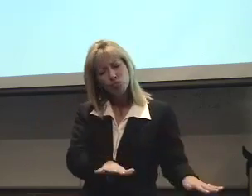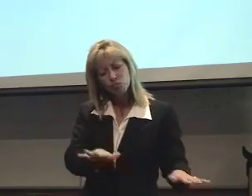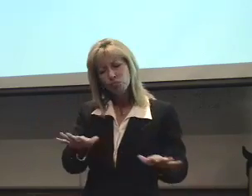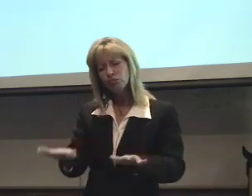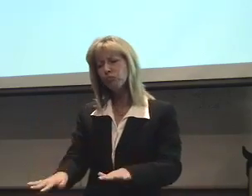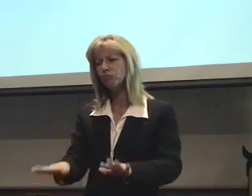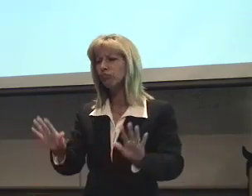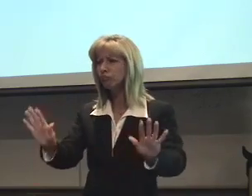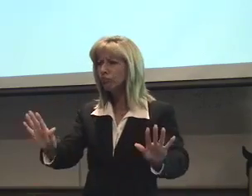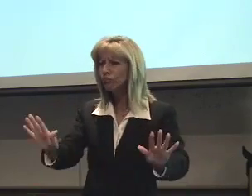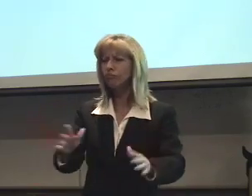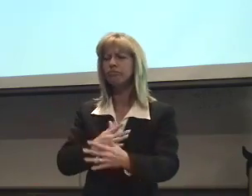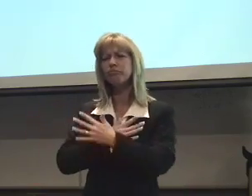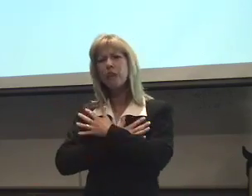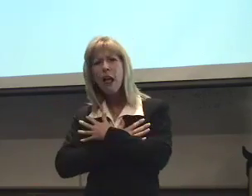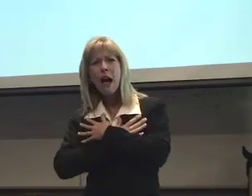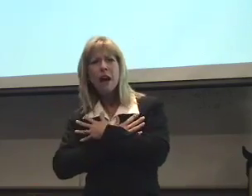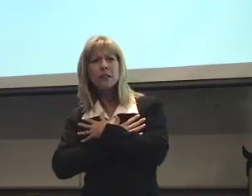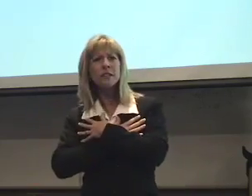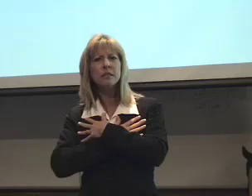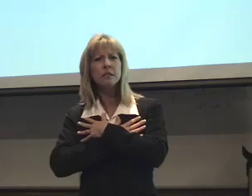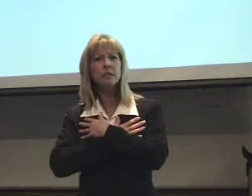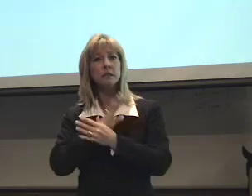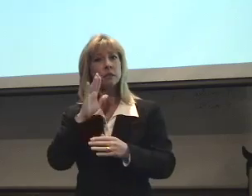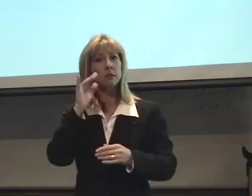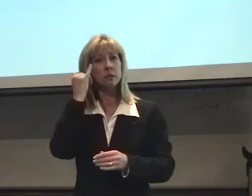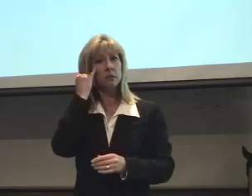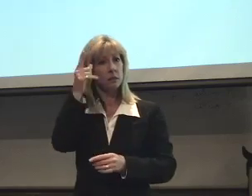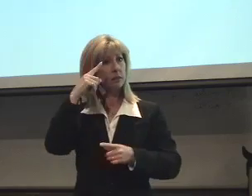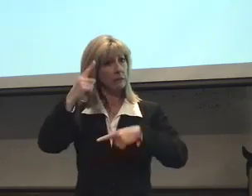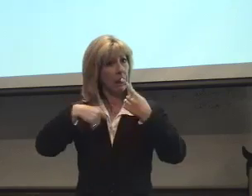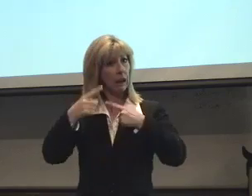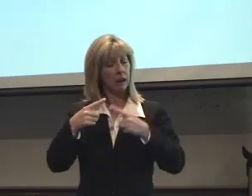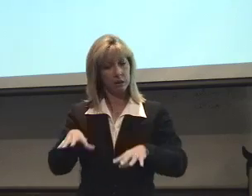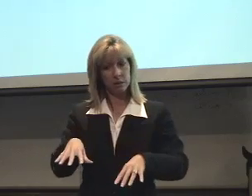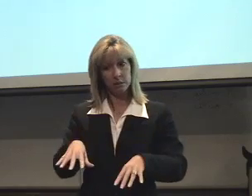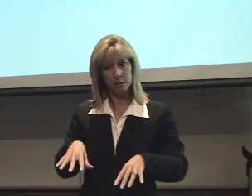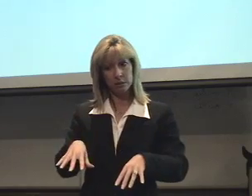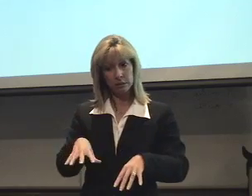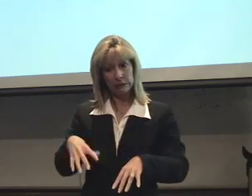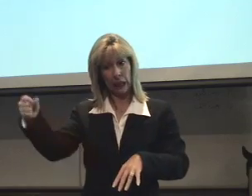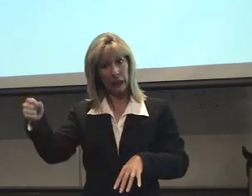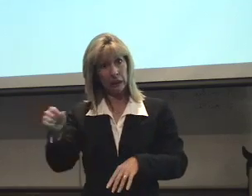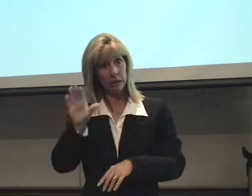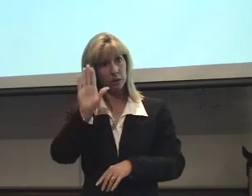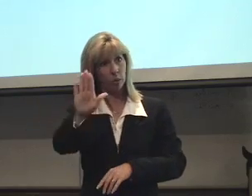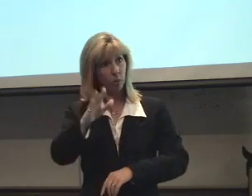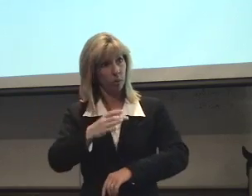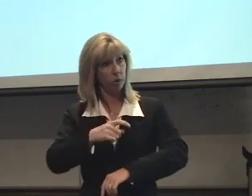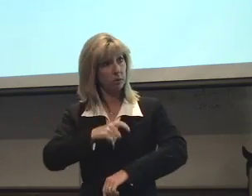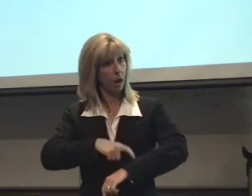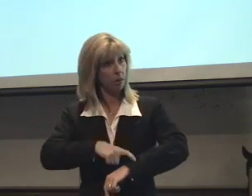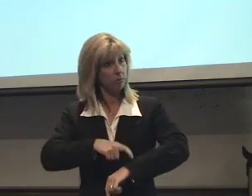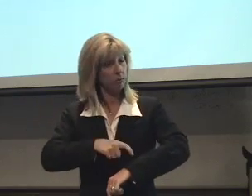that, meaning, signing, take your time. You have told them, in no uncertain terms, that it means, no, take your watch.